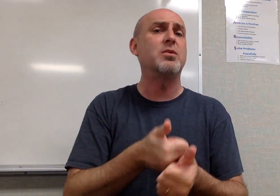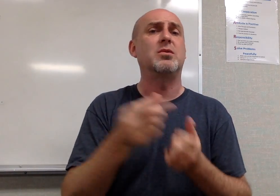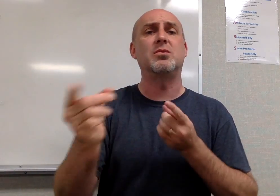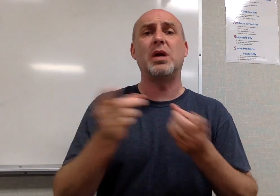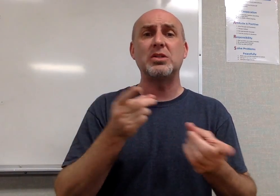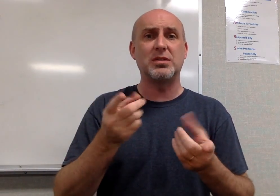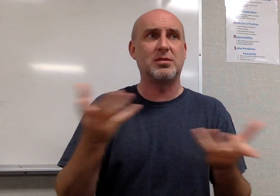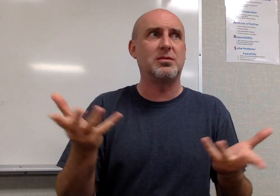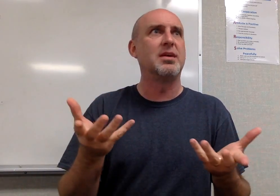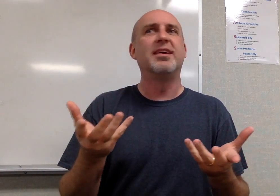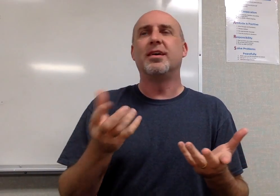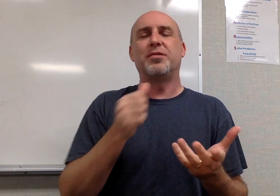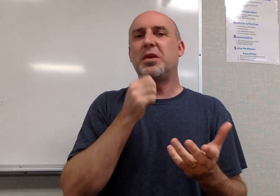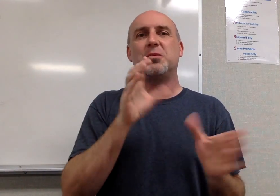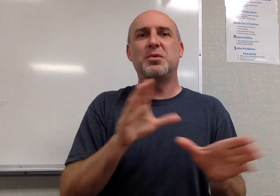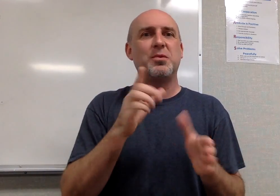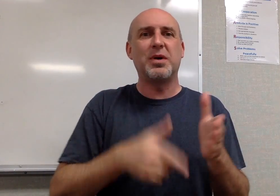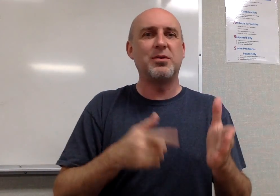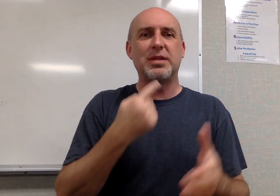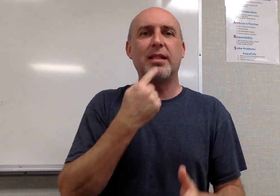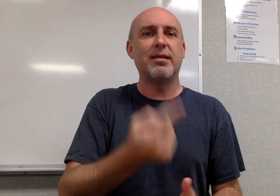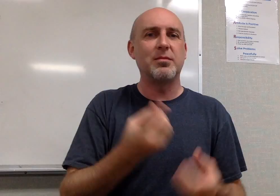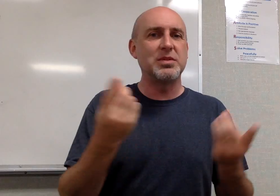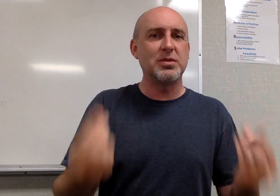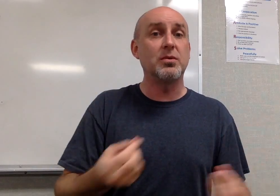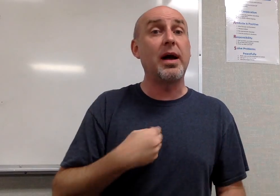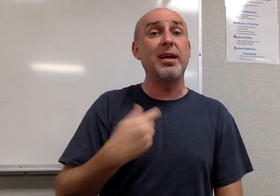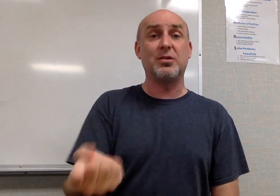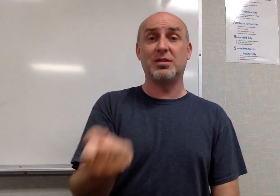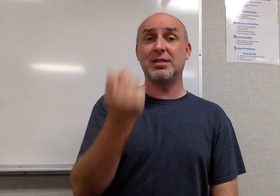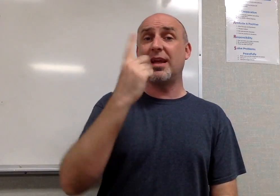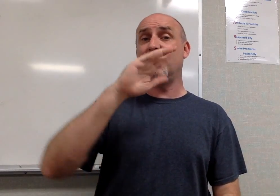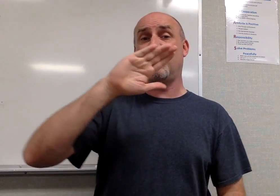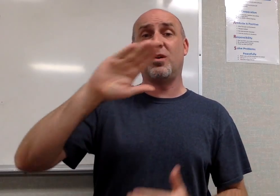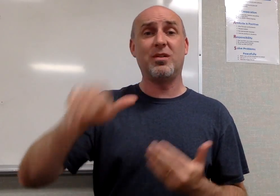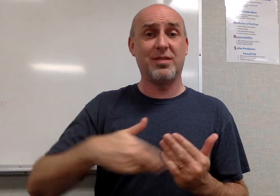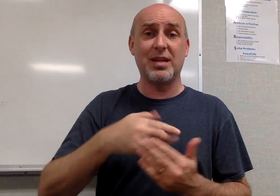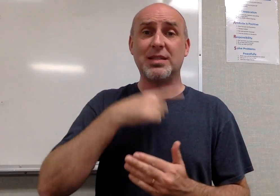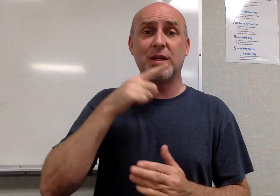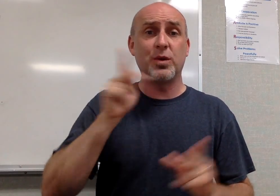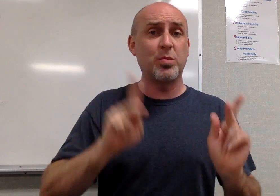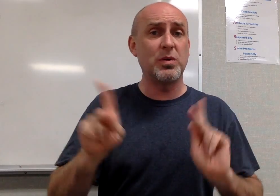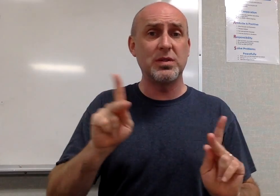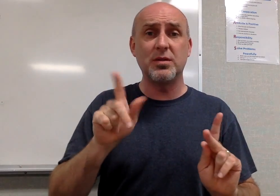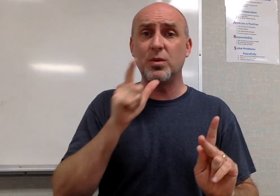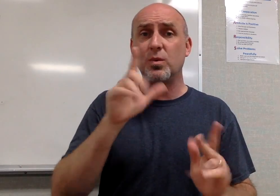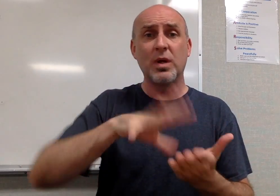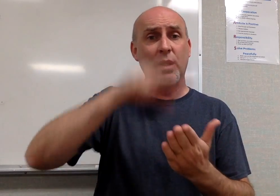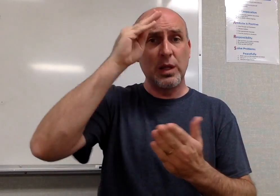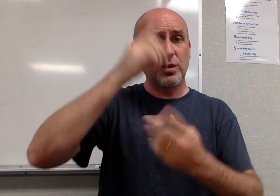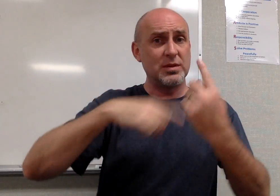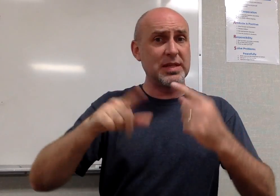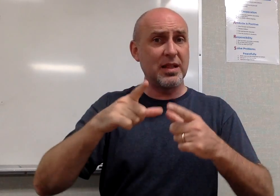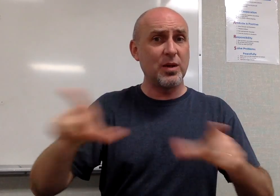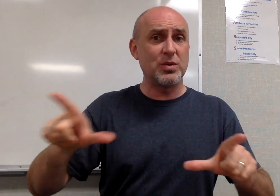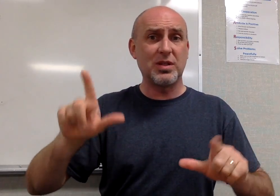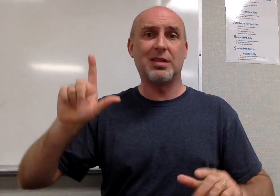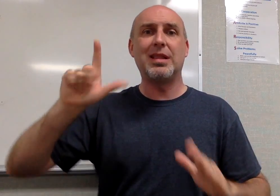your directions or they don't do what you're telling them to do, I understand all of that. As a hearing person who learned sign language later